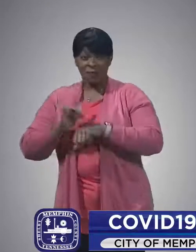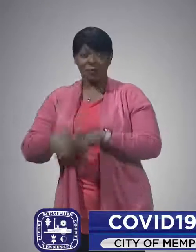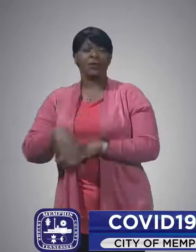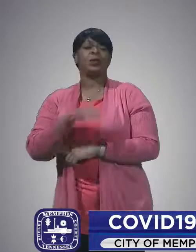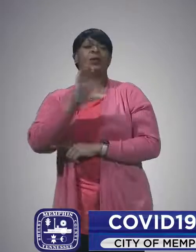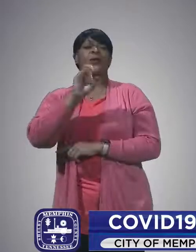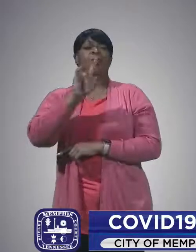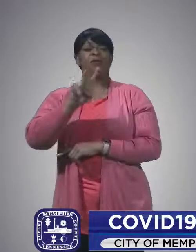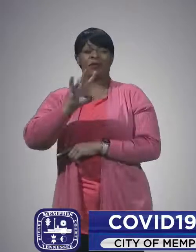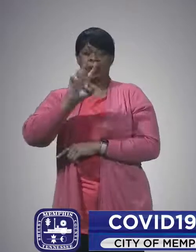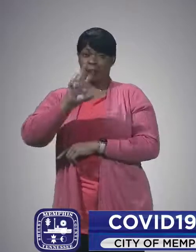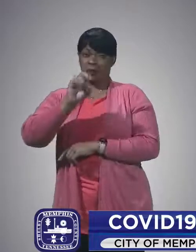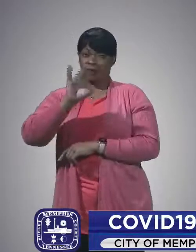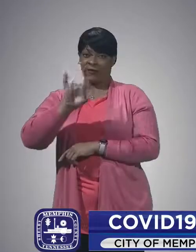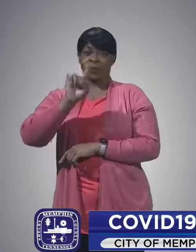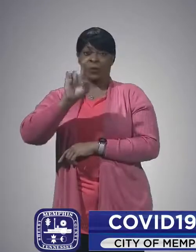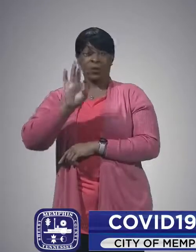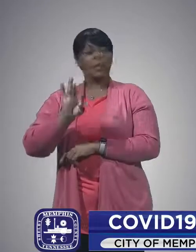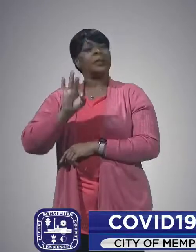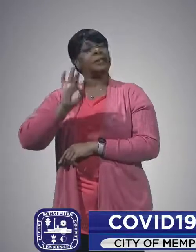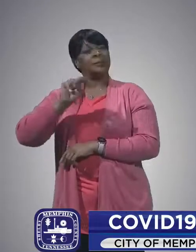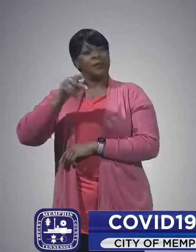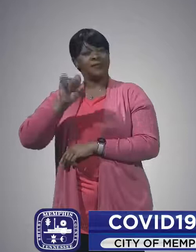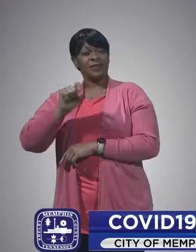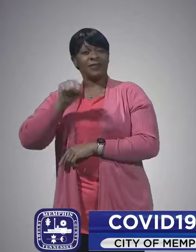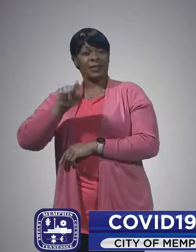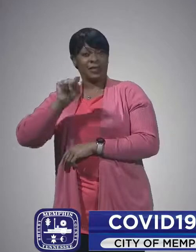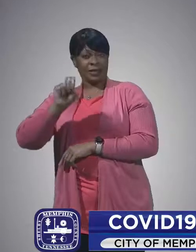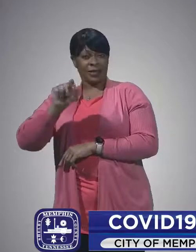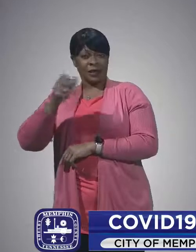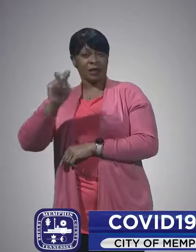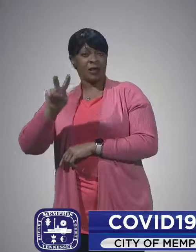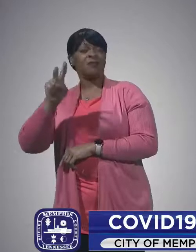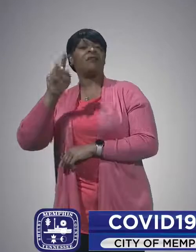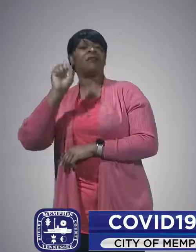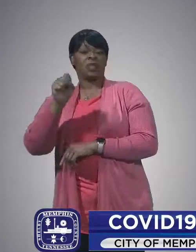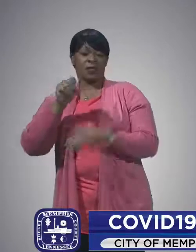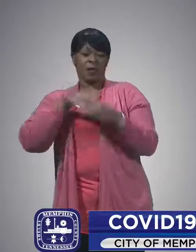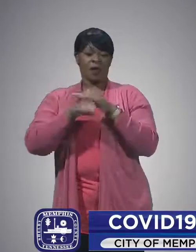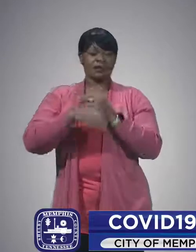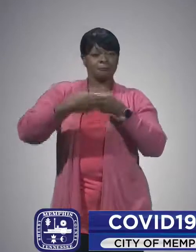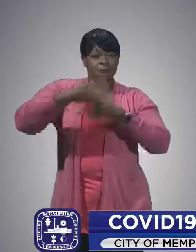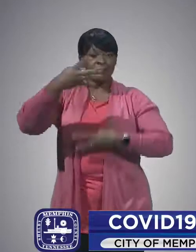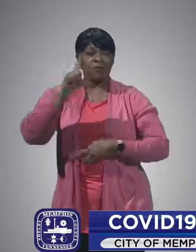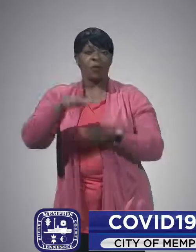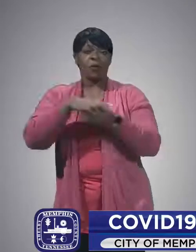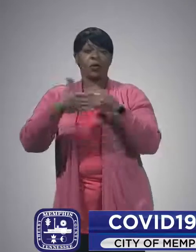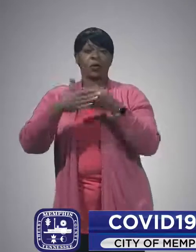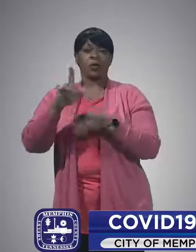covid19.memphistn.gov. We update that regularly so that there's accurate information where you can go get a test.